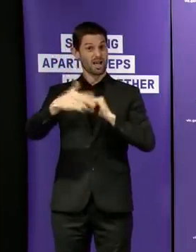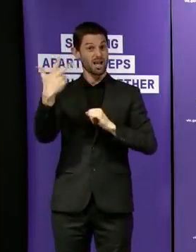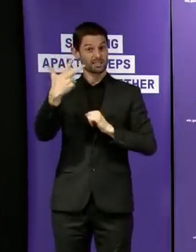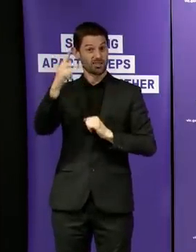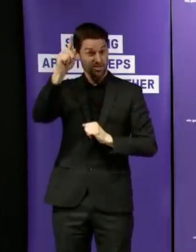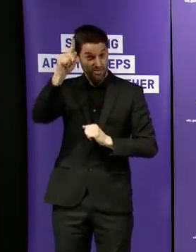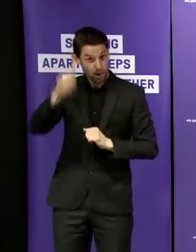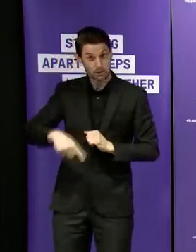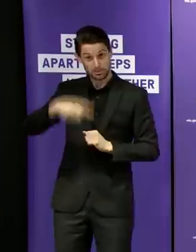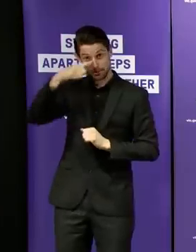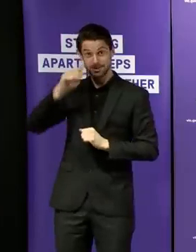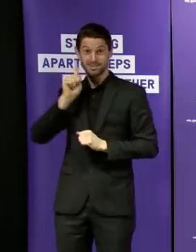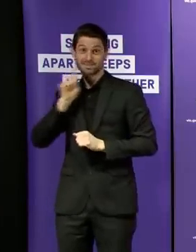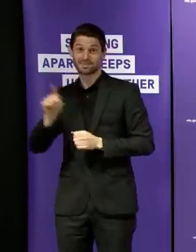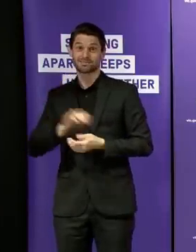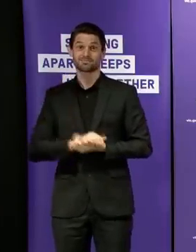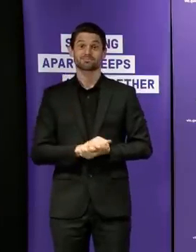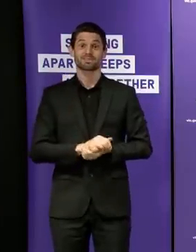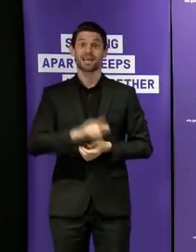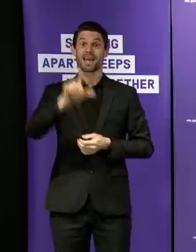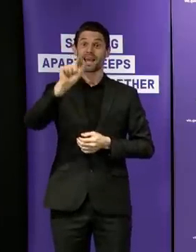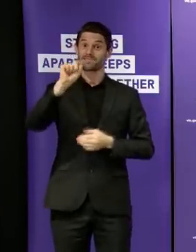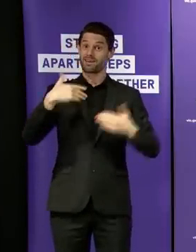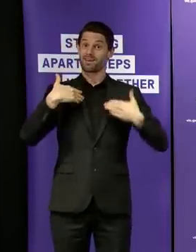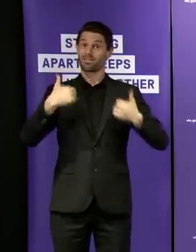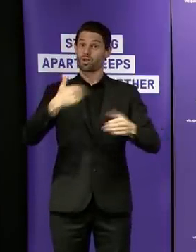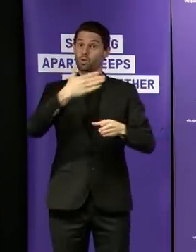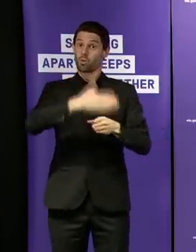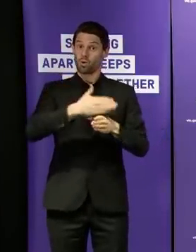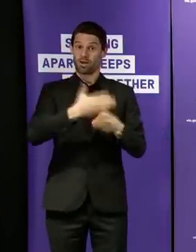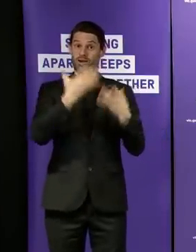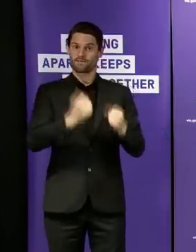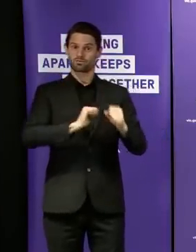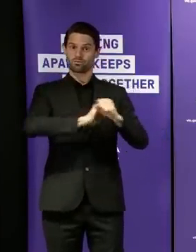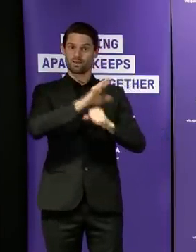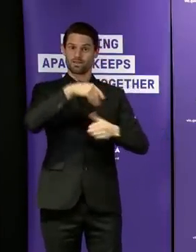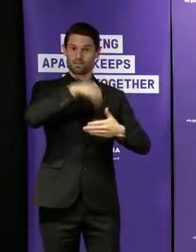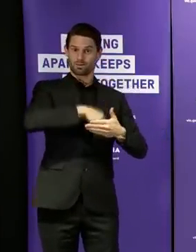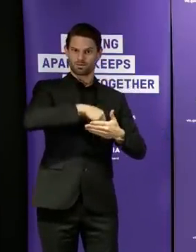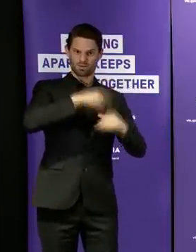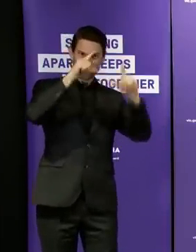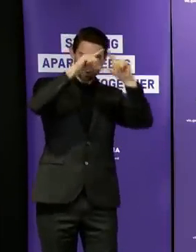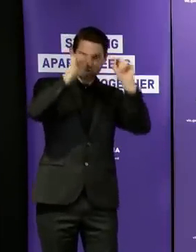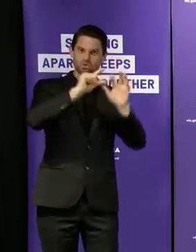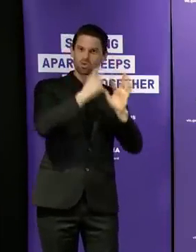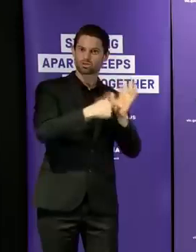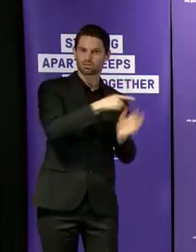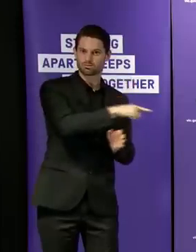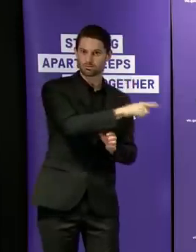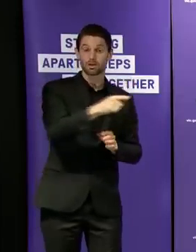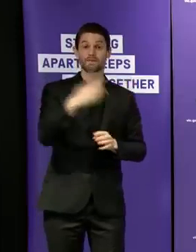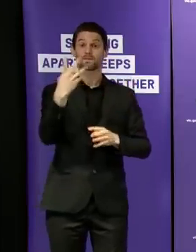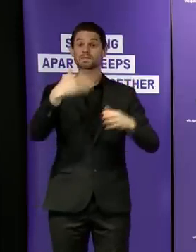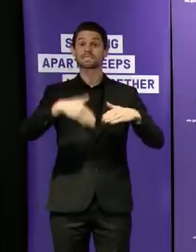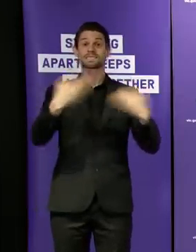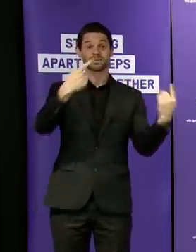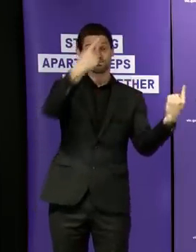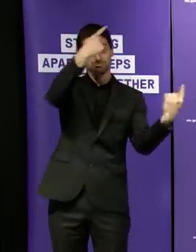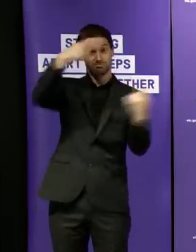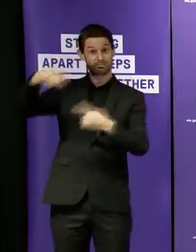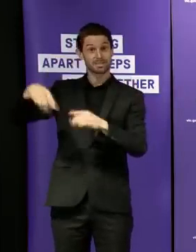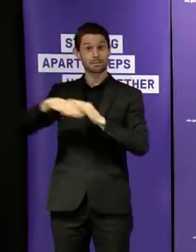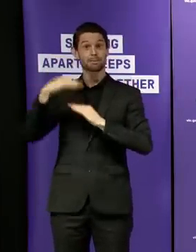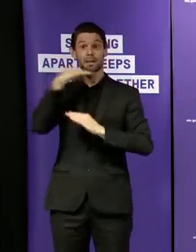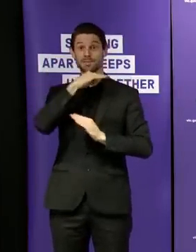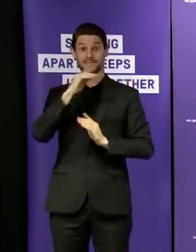18,546 people. There are 11 healthcare workers who are active cases. The rolling average to 17 October in Metro Melbourne